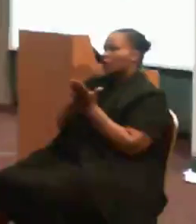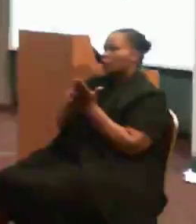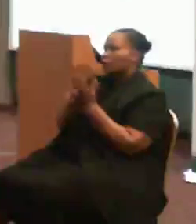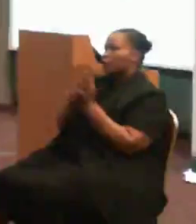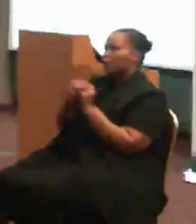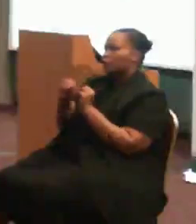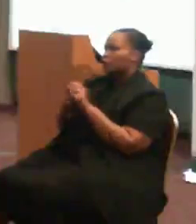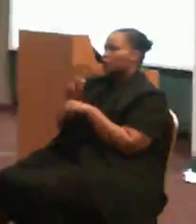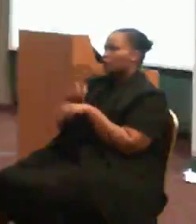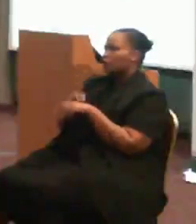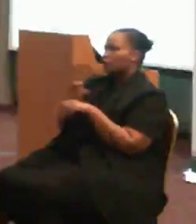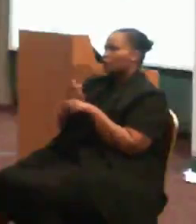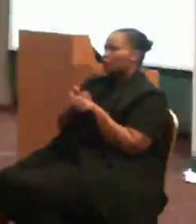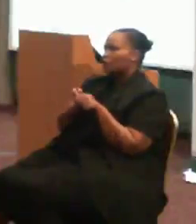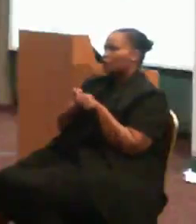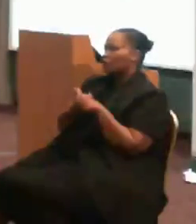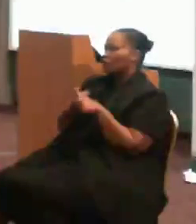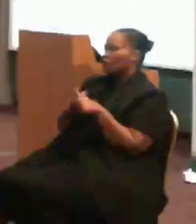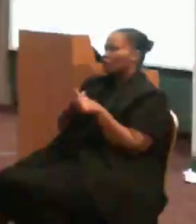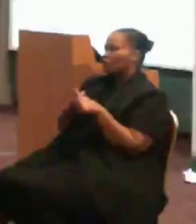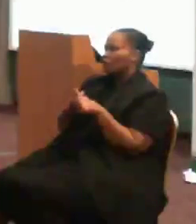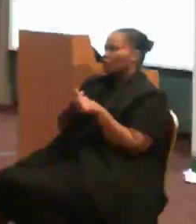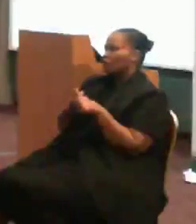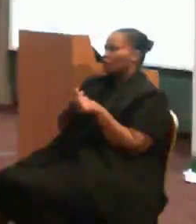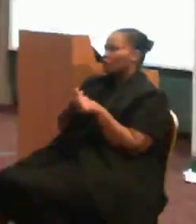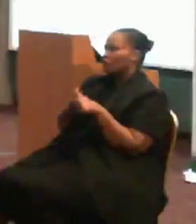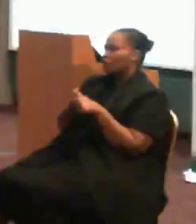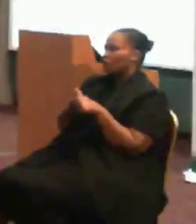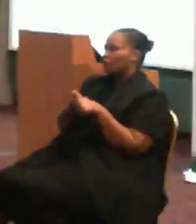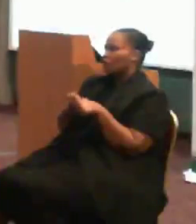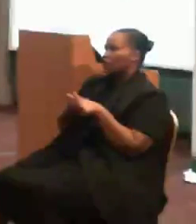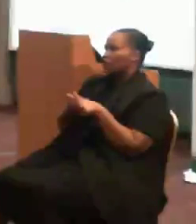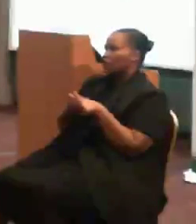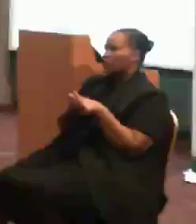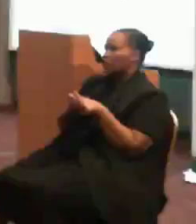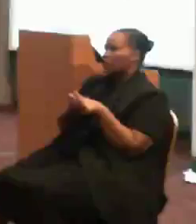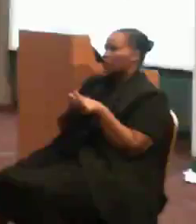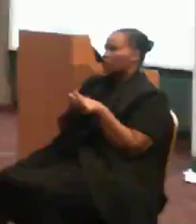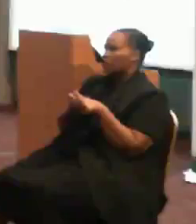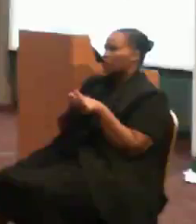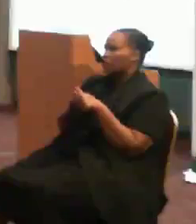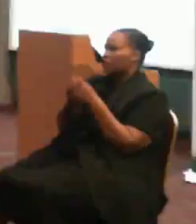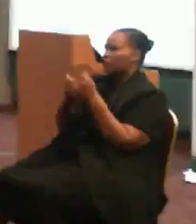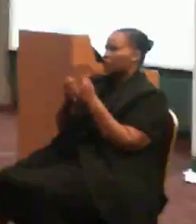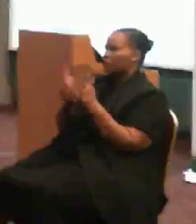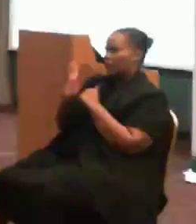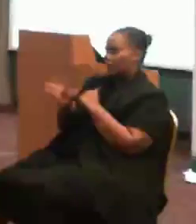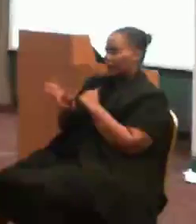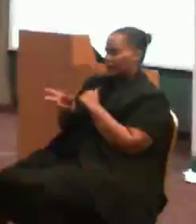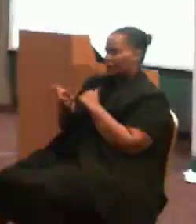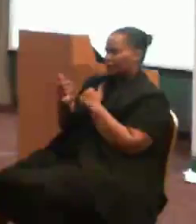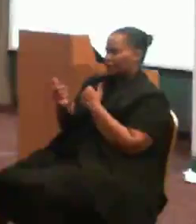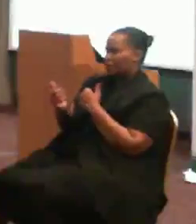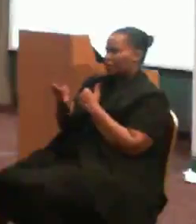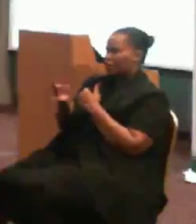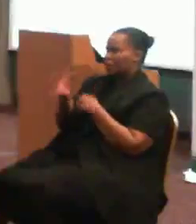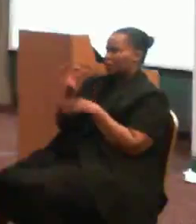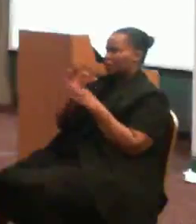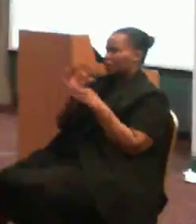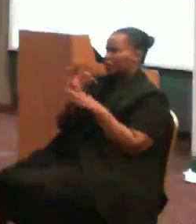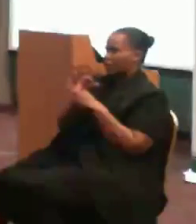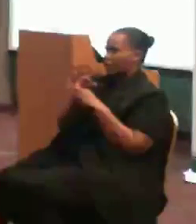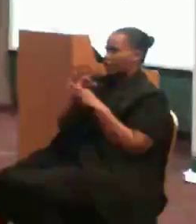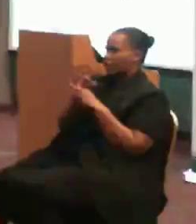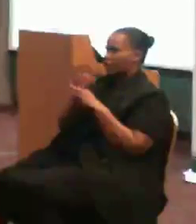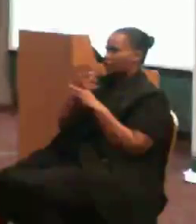refinancing the debt. But the manner in which you seem to be painting the picture is that it's a problem to be refinancing